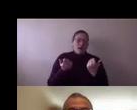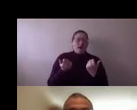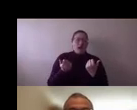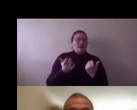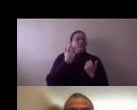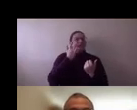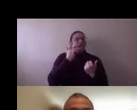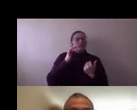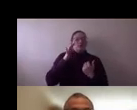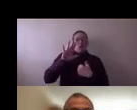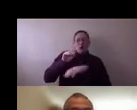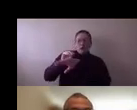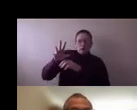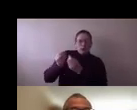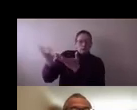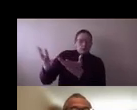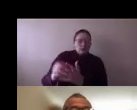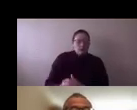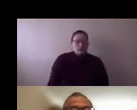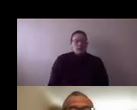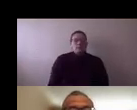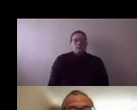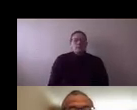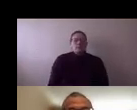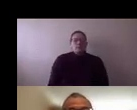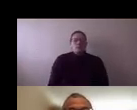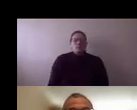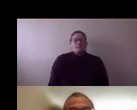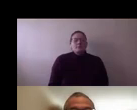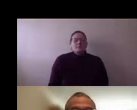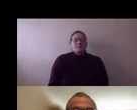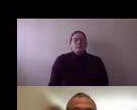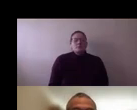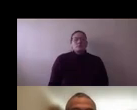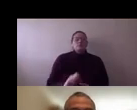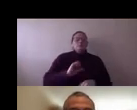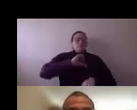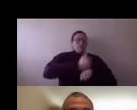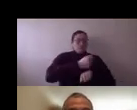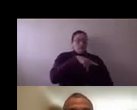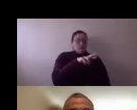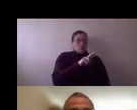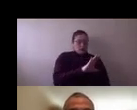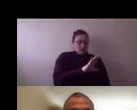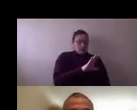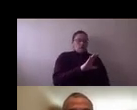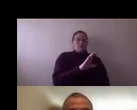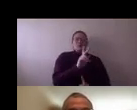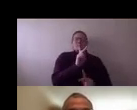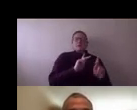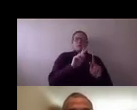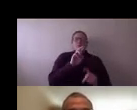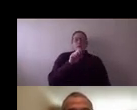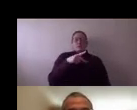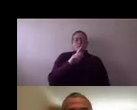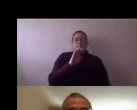because of the influence of her book. And then after the establishment of the PRC, the People's Republic of China,